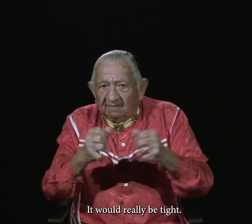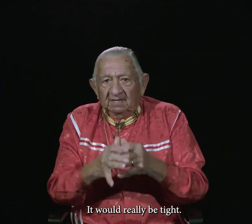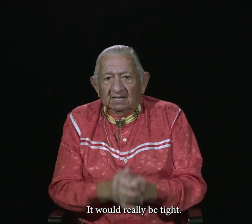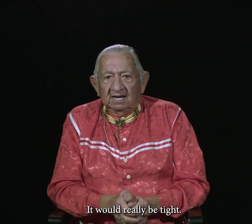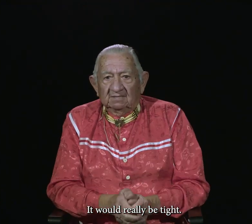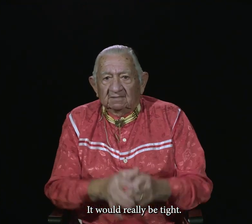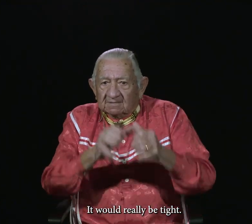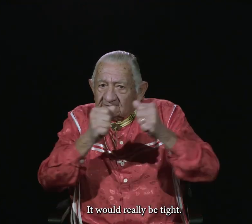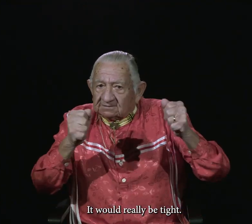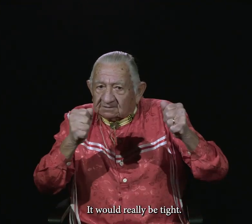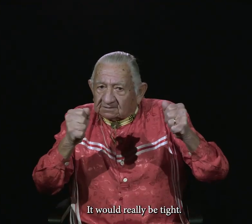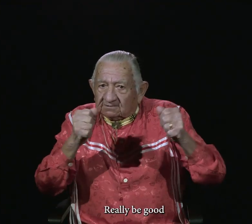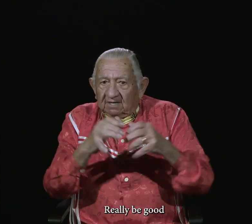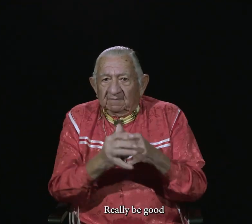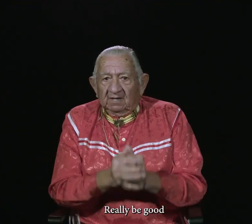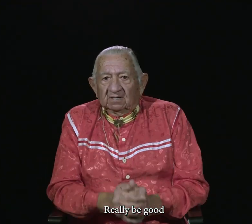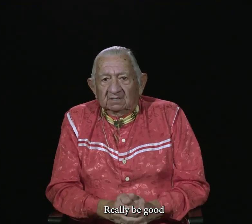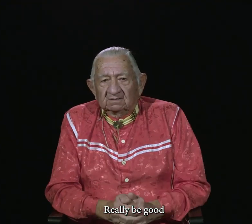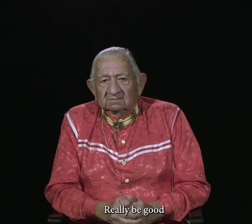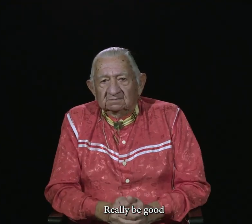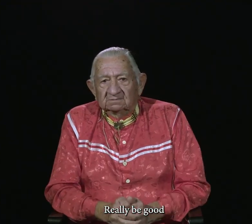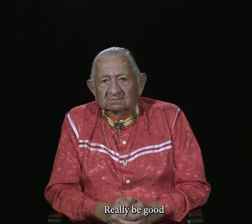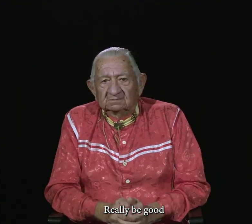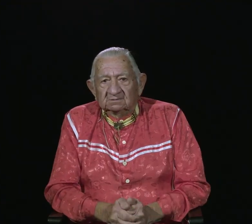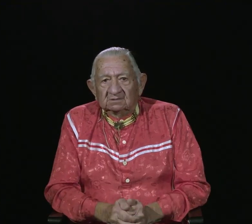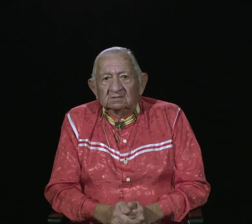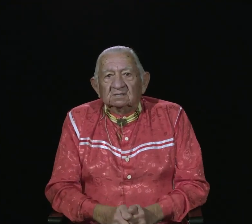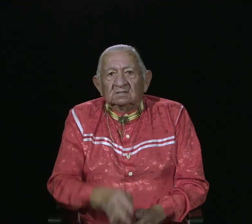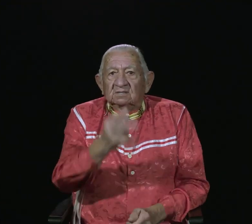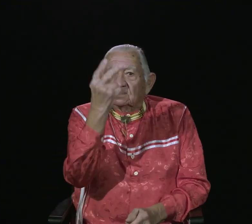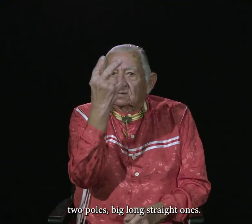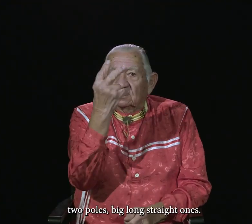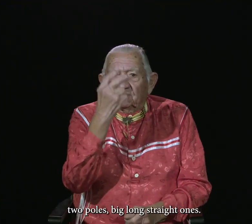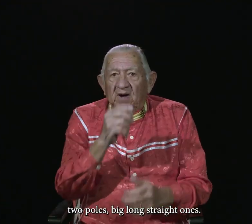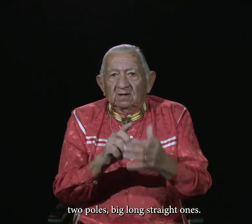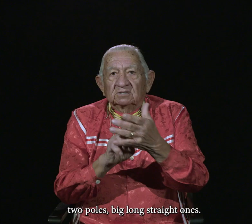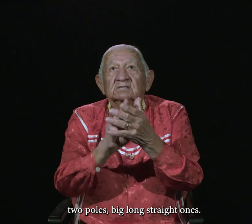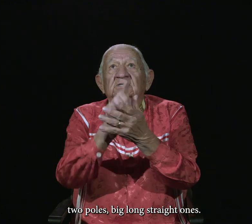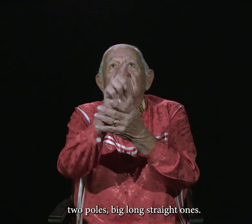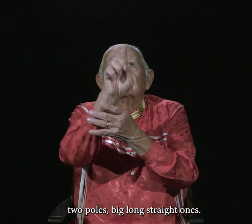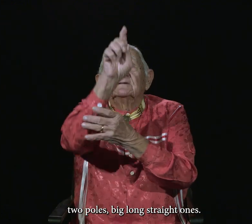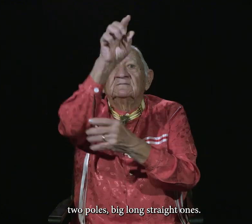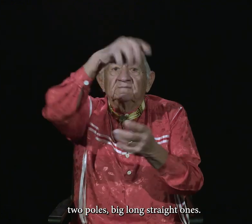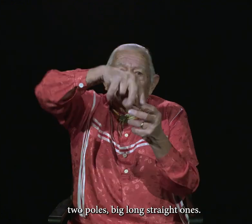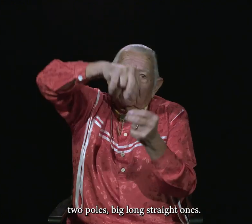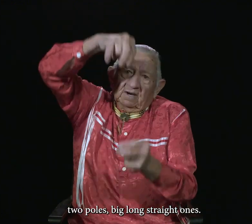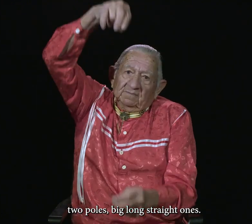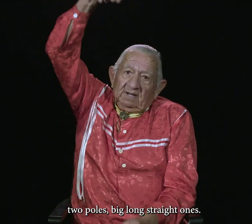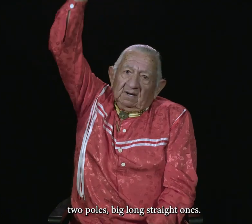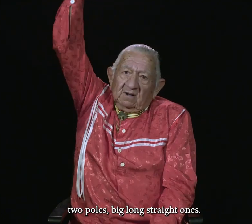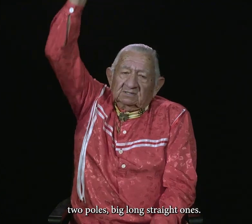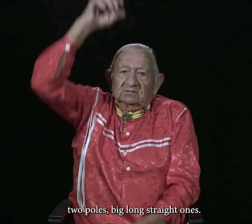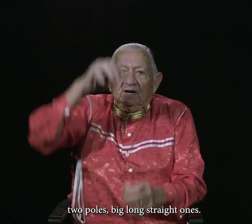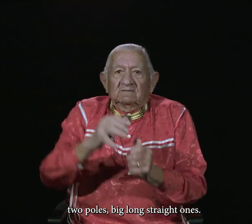be tight, really be good. 2 poles, great big long straight